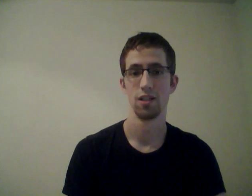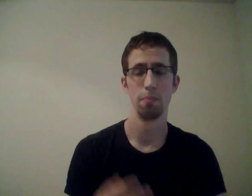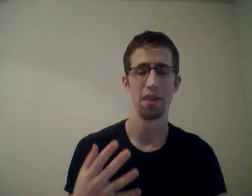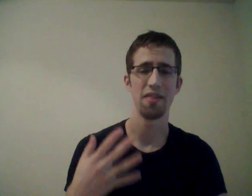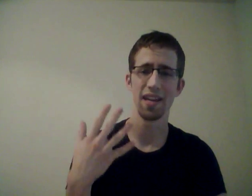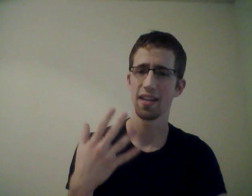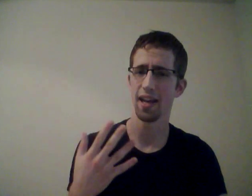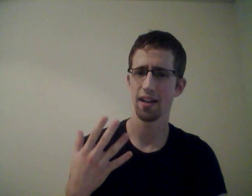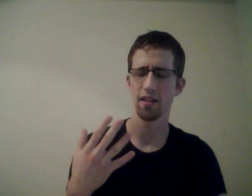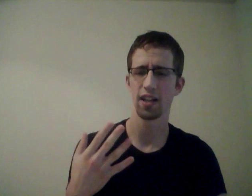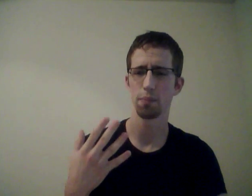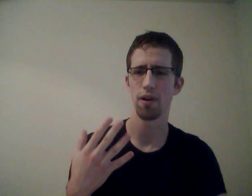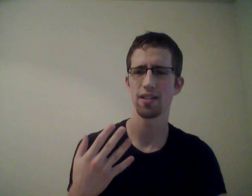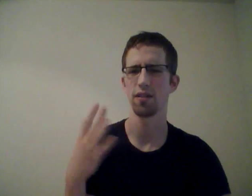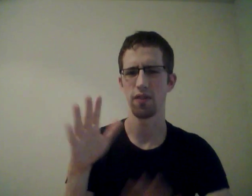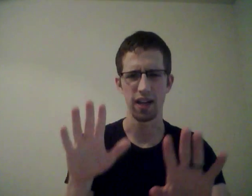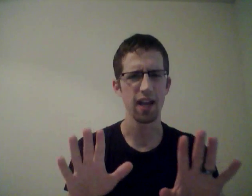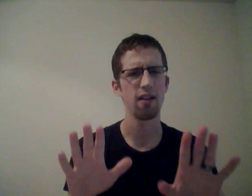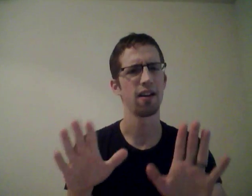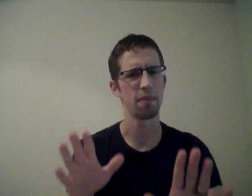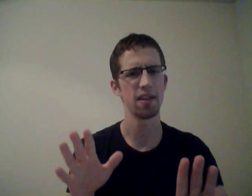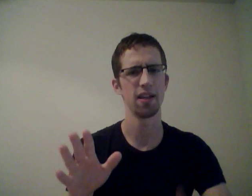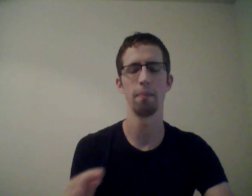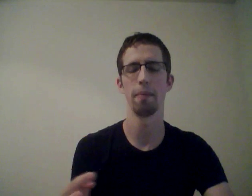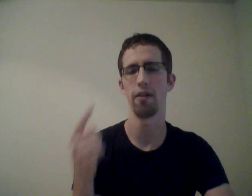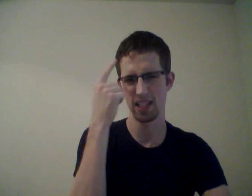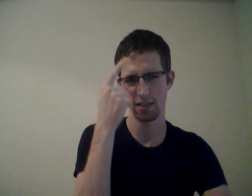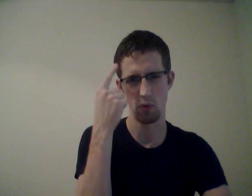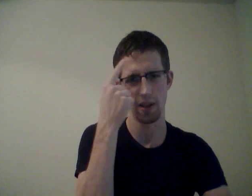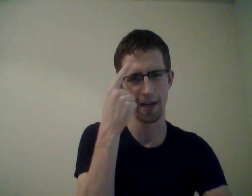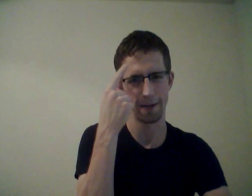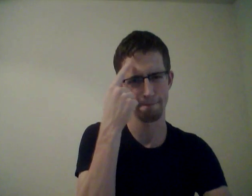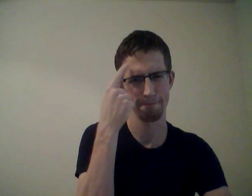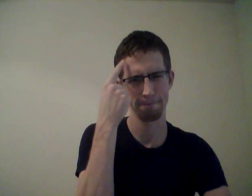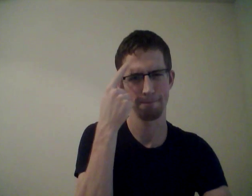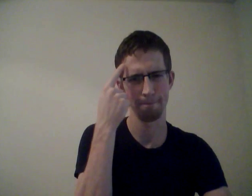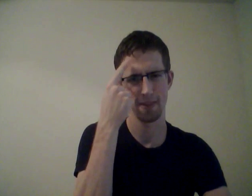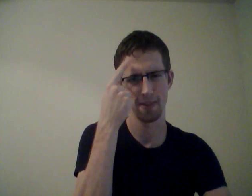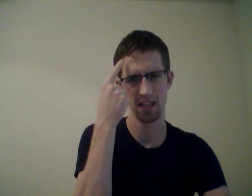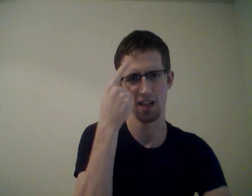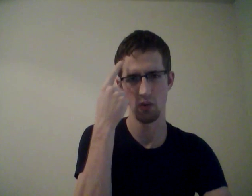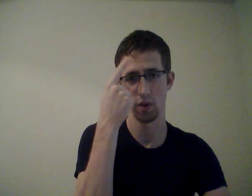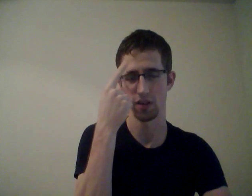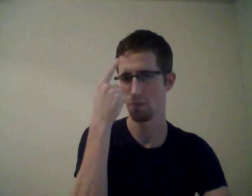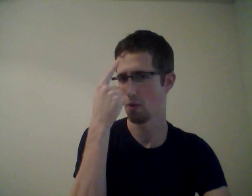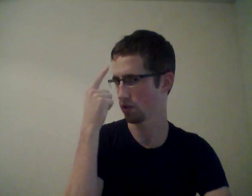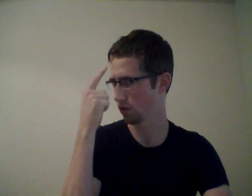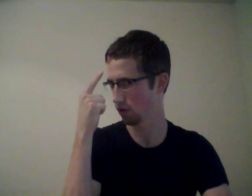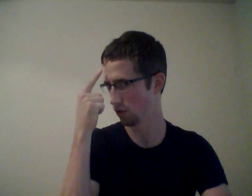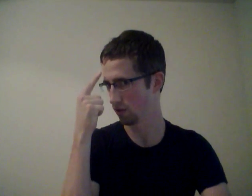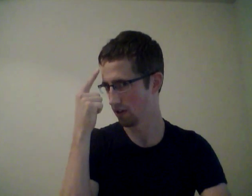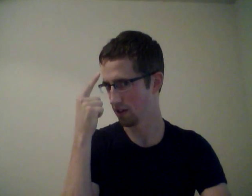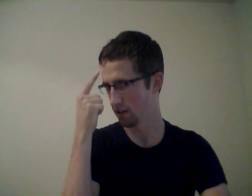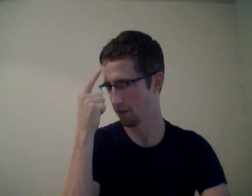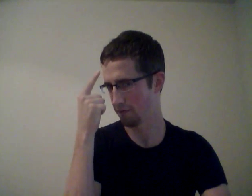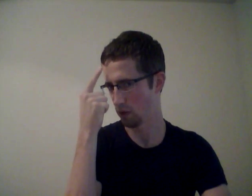But thinking, like the process of like, hang on, I'm thinking about it, is more like thinking with a small circle that floats